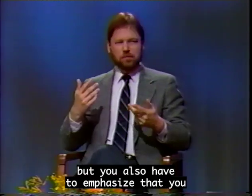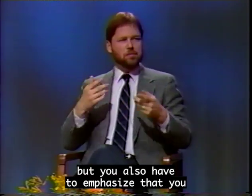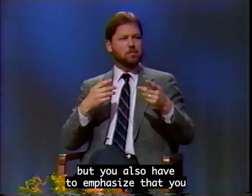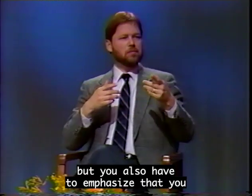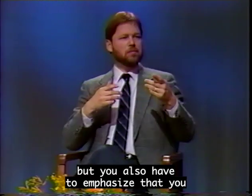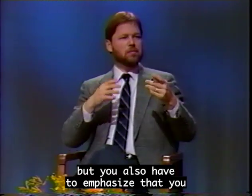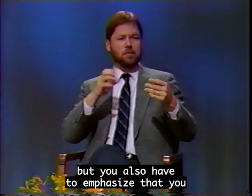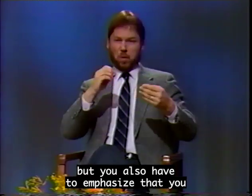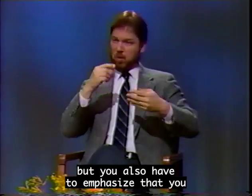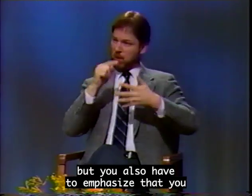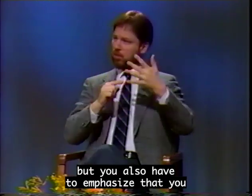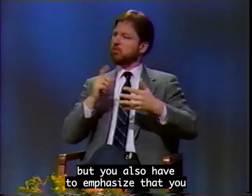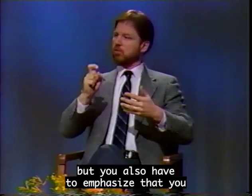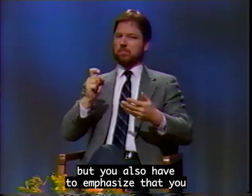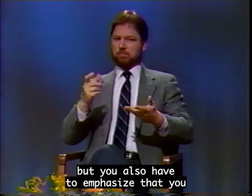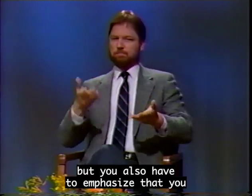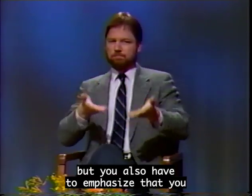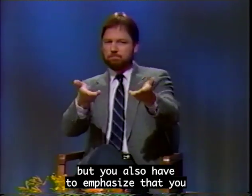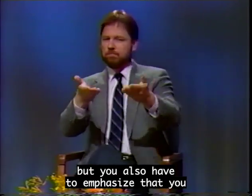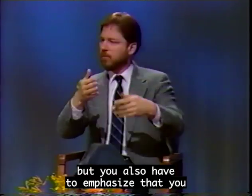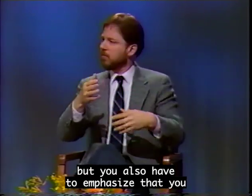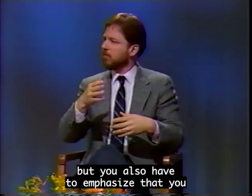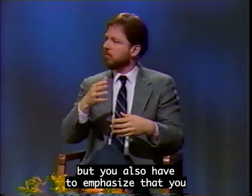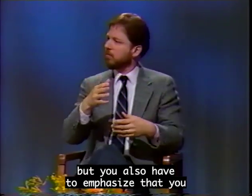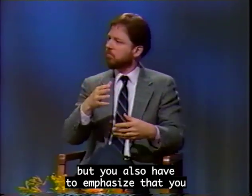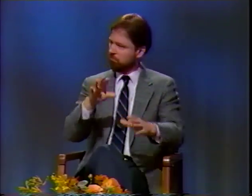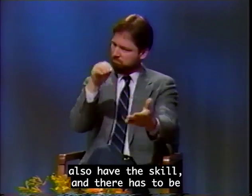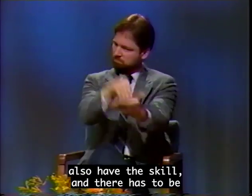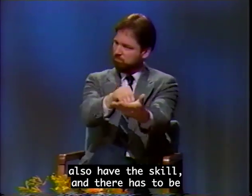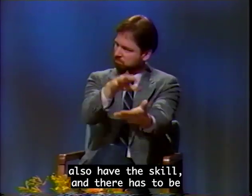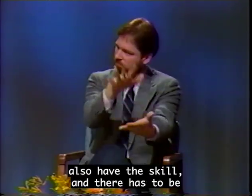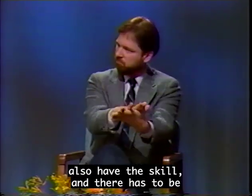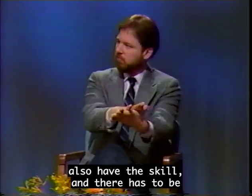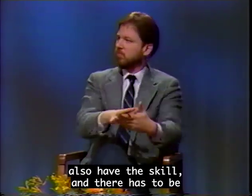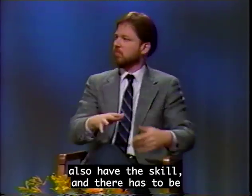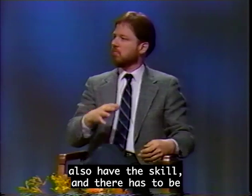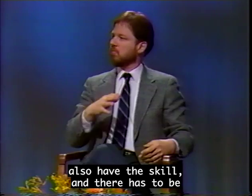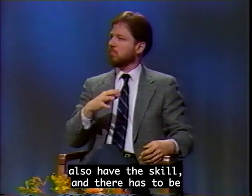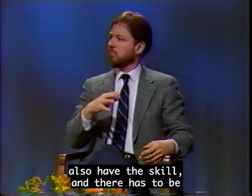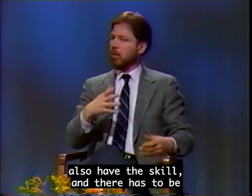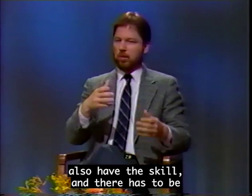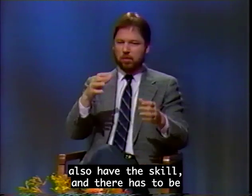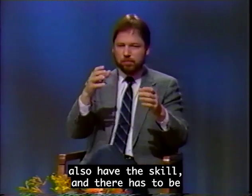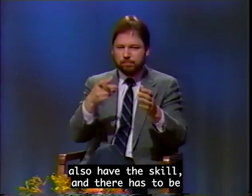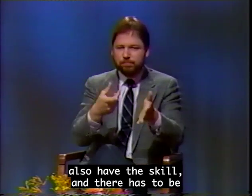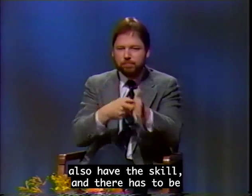also have to emphasize that you also have the skill. And